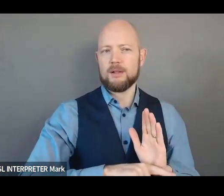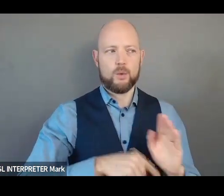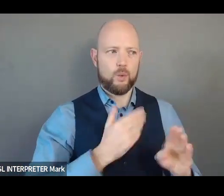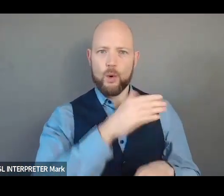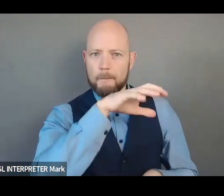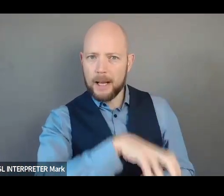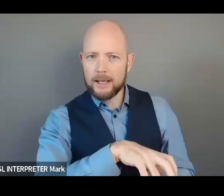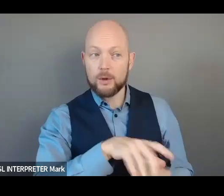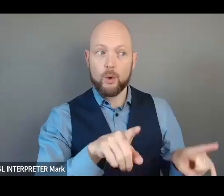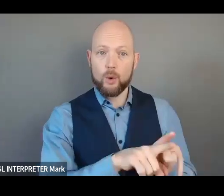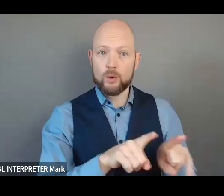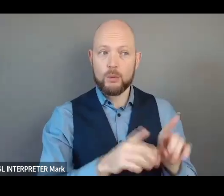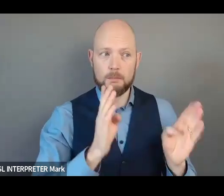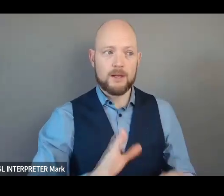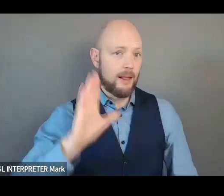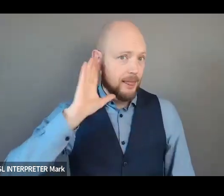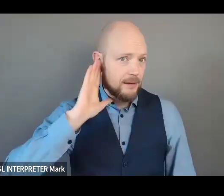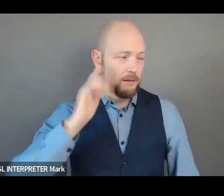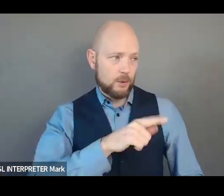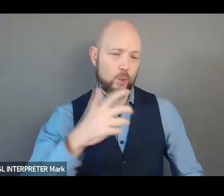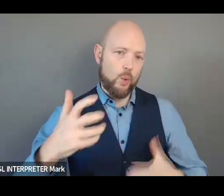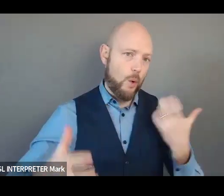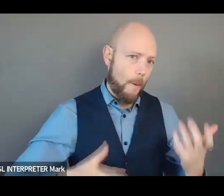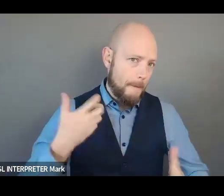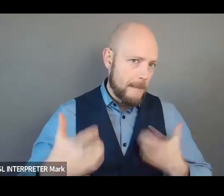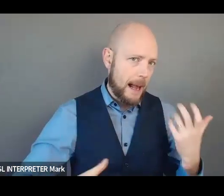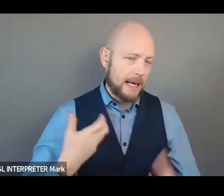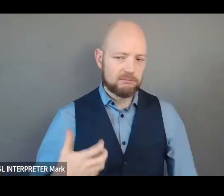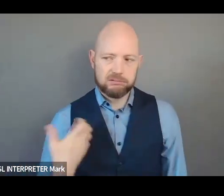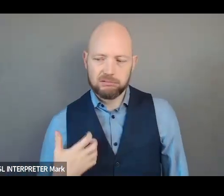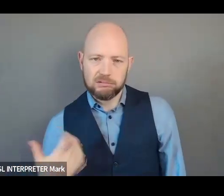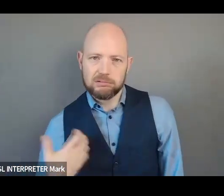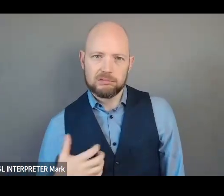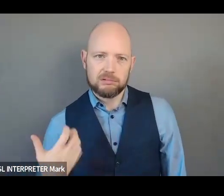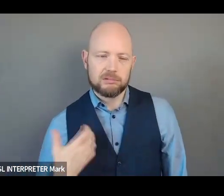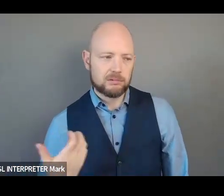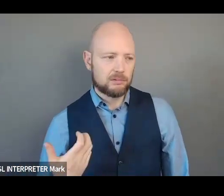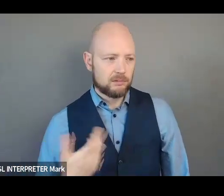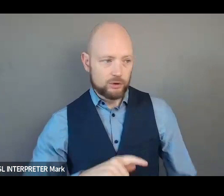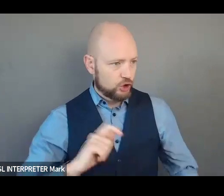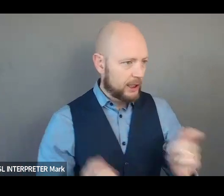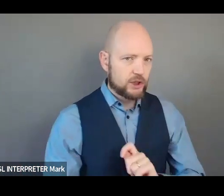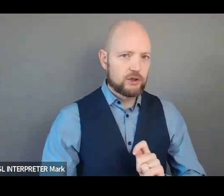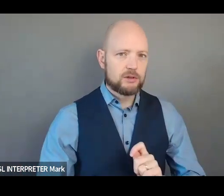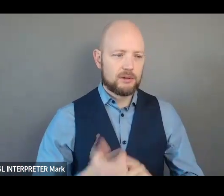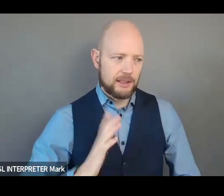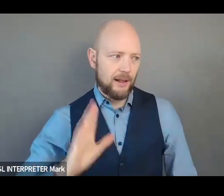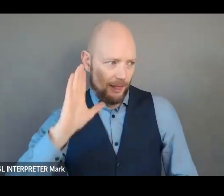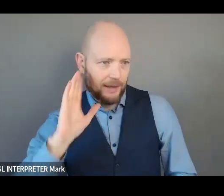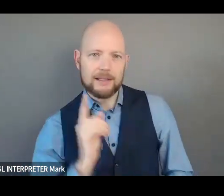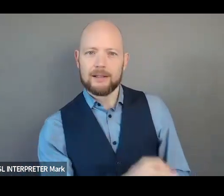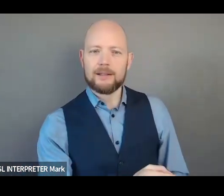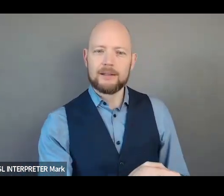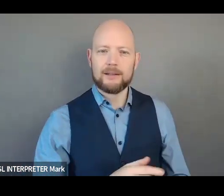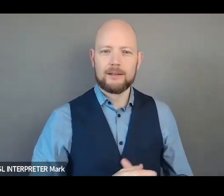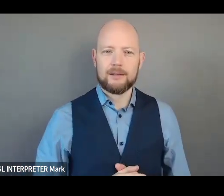when they've got grievances or they've got issues that, you know, are not being addressed by the organisation. The chances are, if they were listened to meaningfully, they